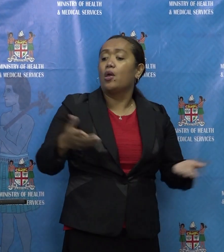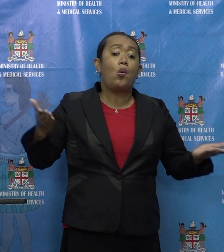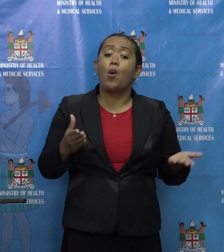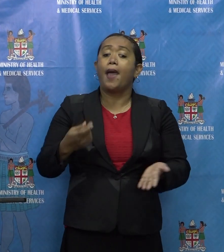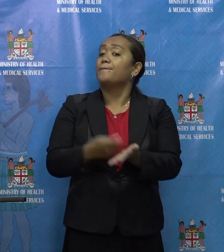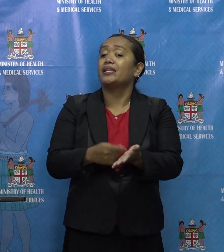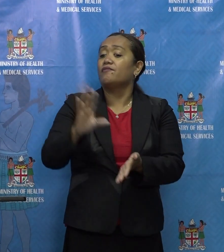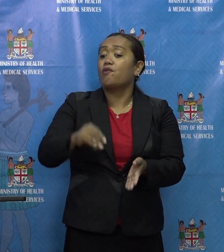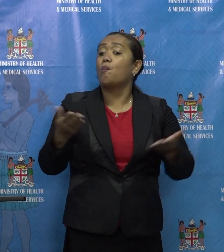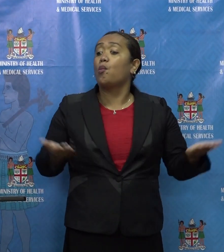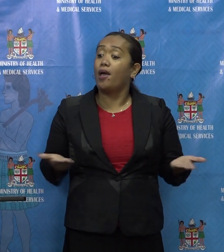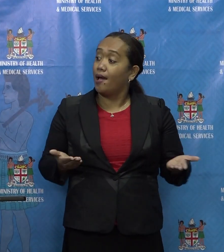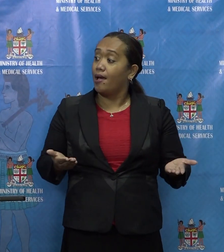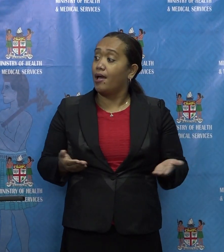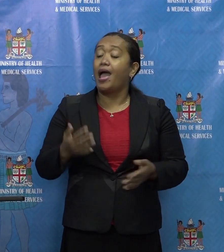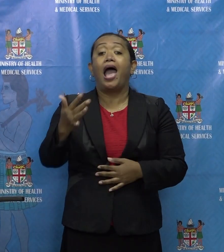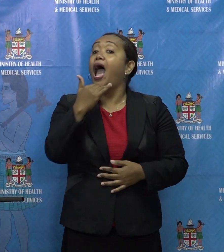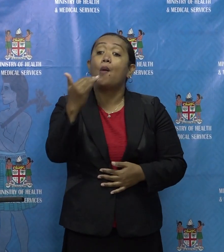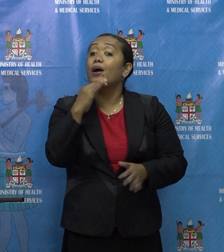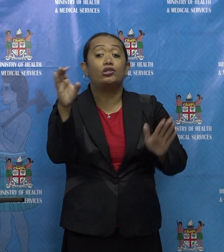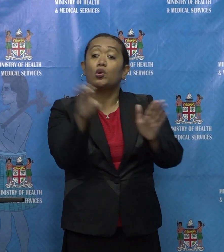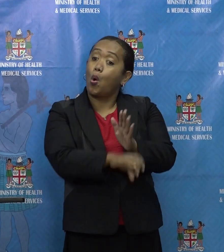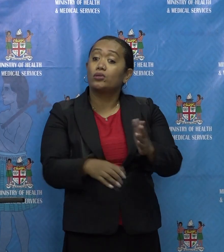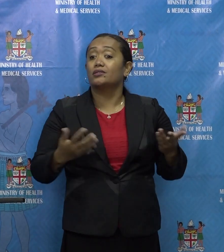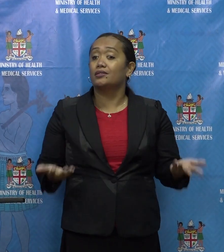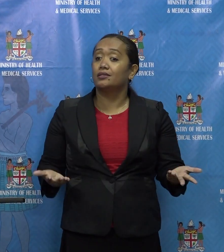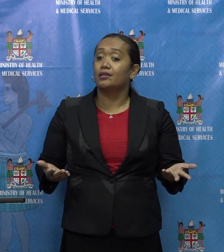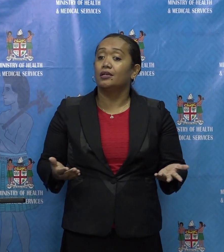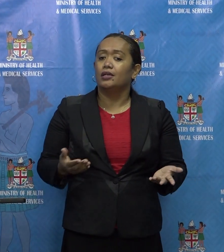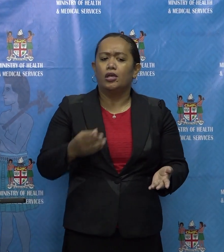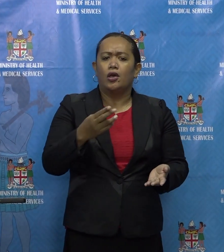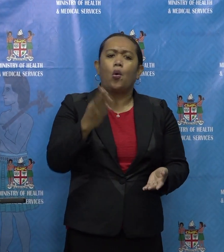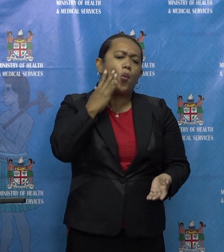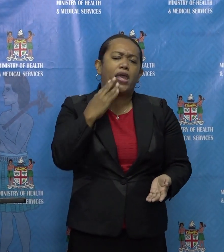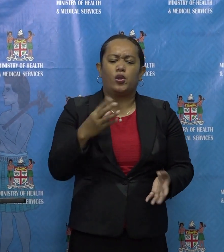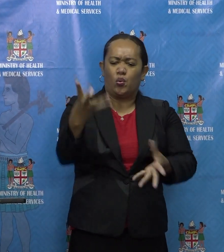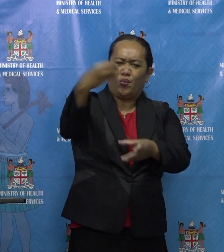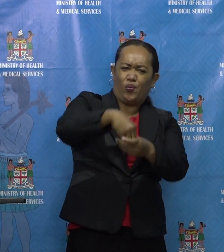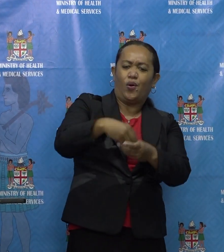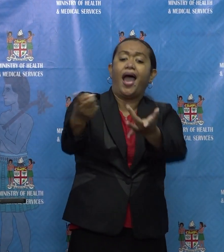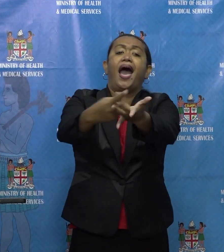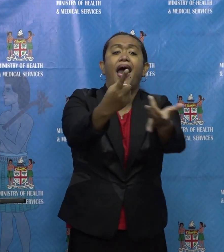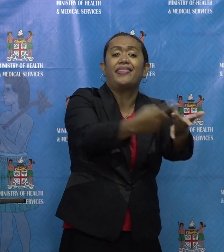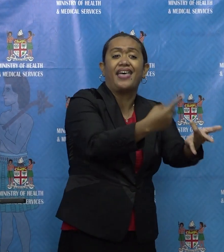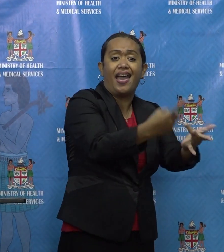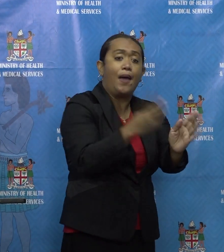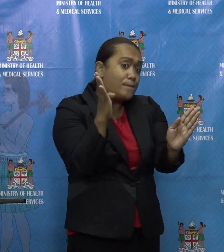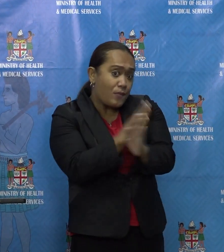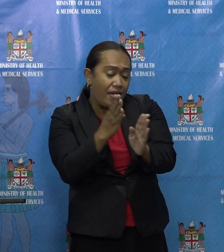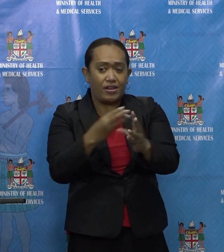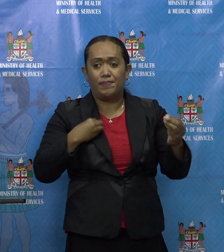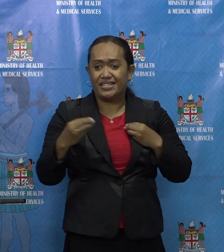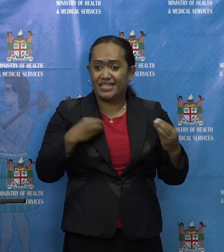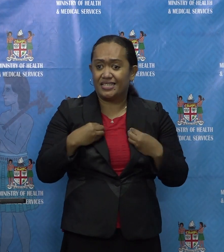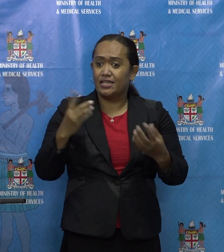from? How much will it cost you to outsource this burden to the private sector? Is it donor